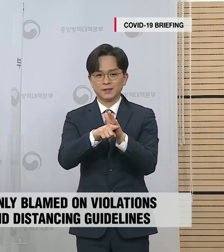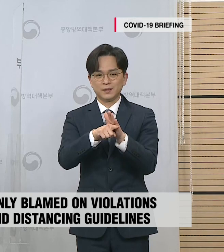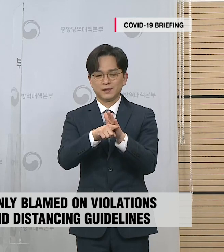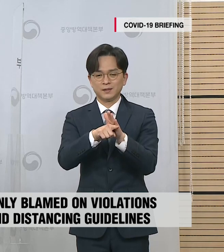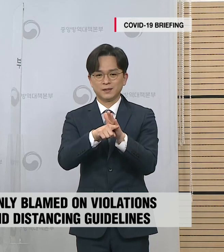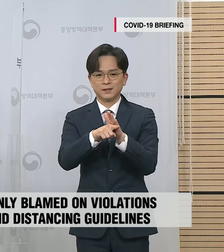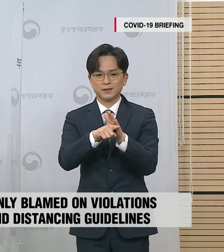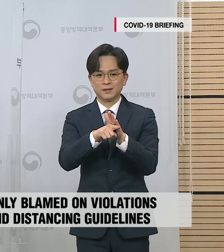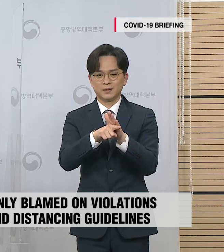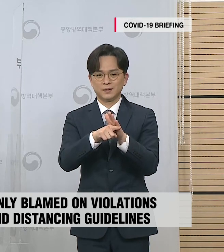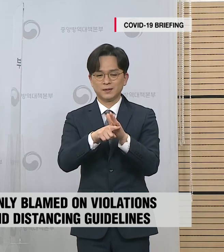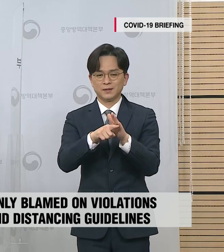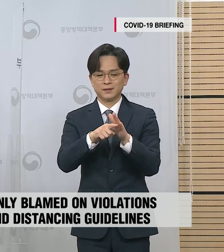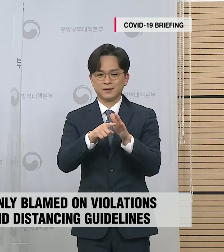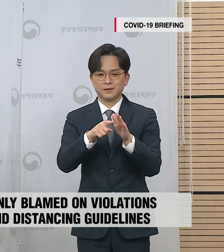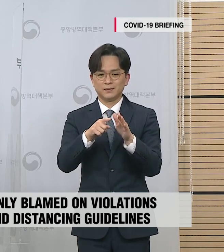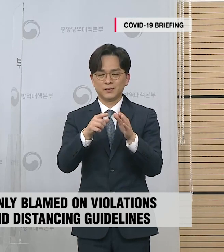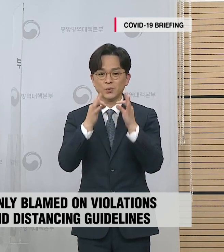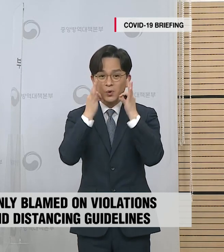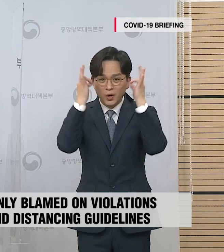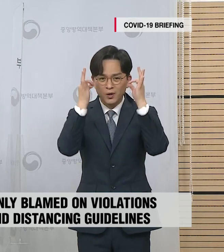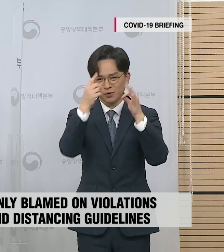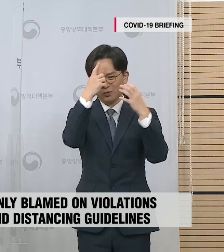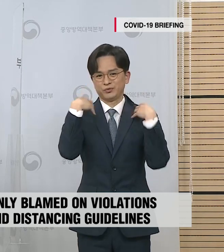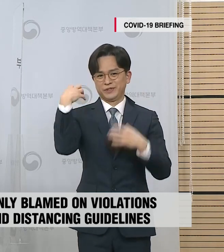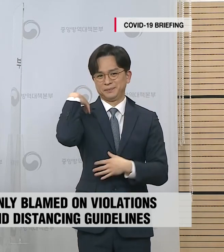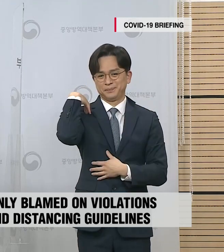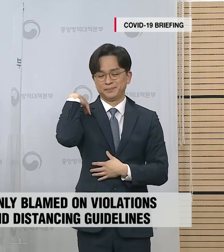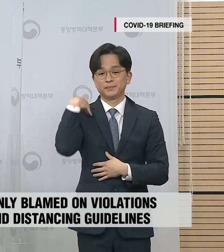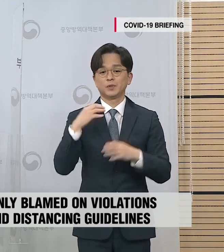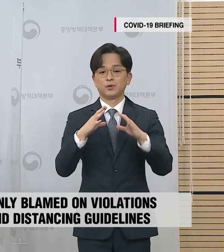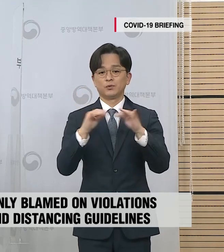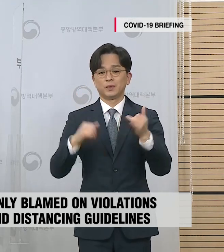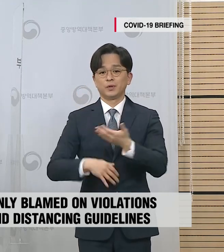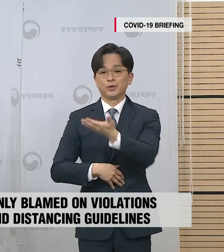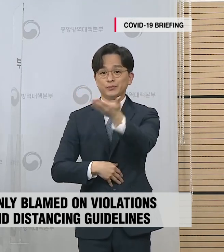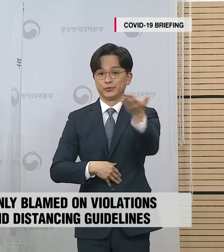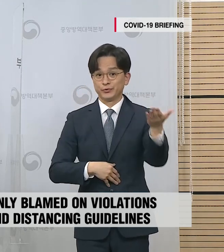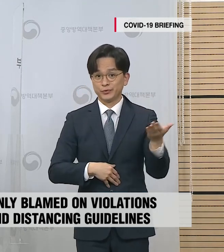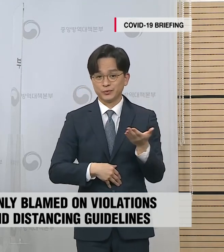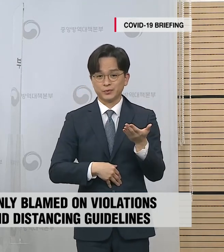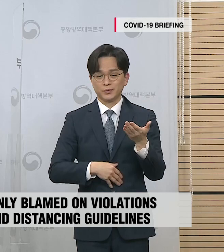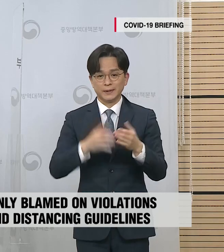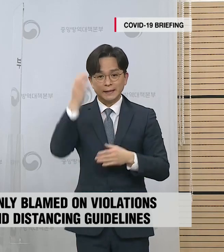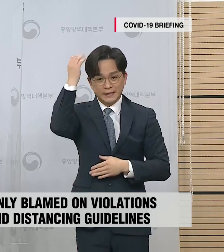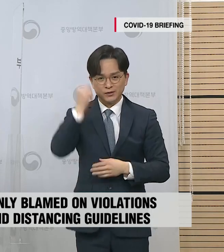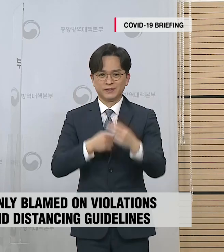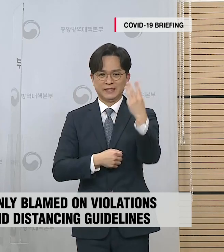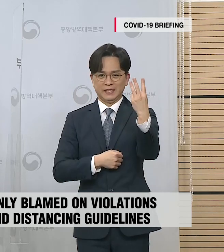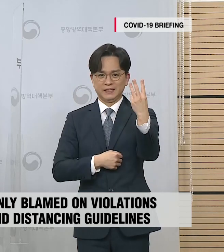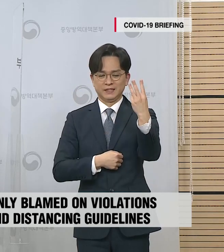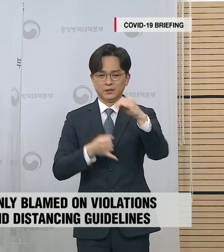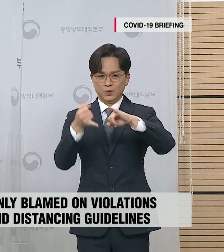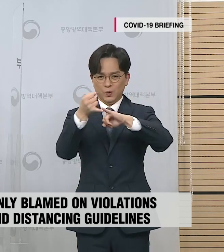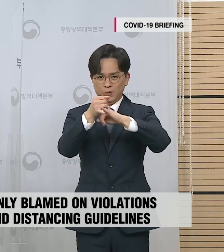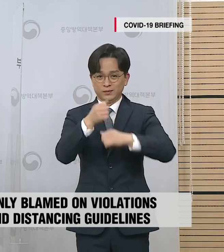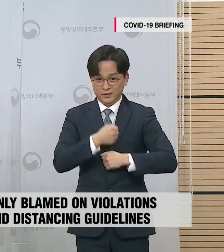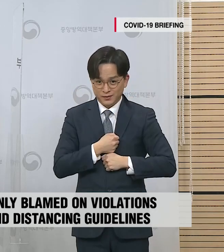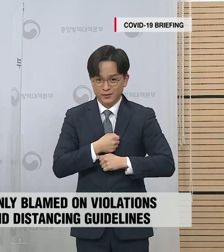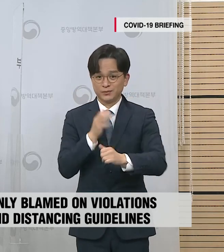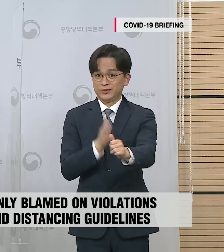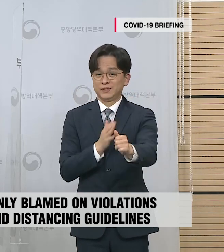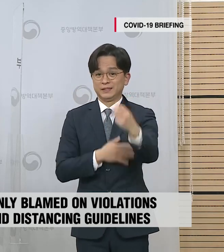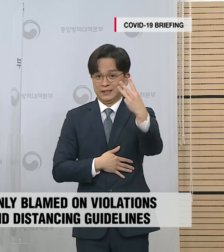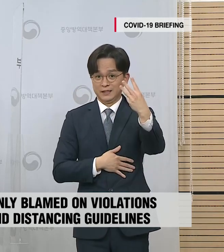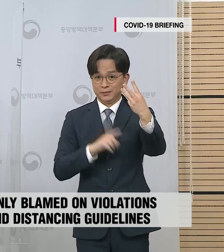also begin a safe new school year for our students. So we ask for your participation in the following 3 aspects